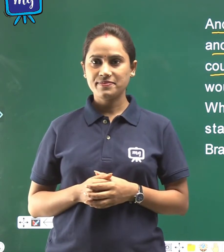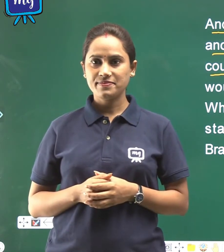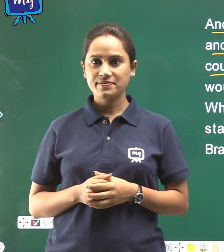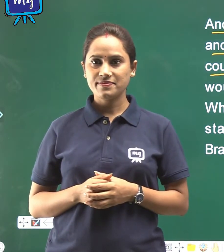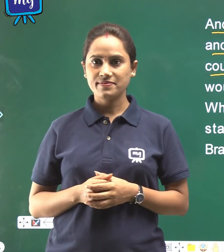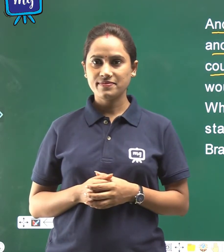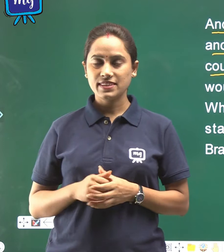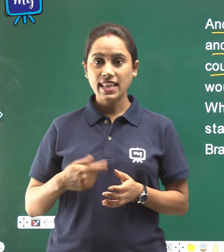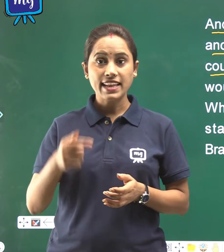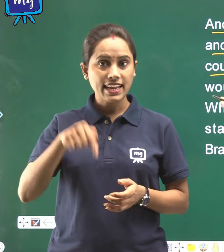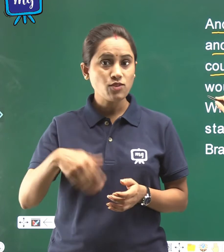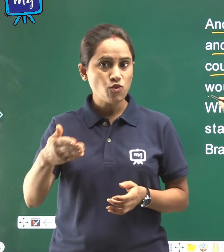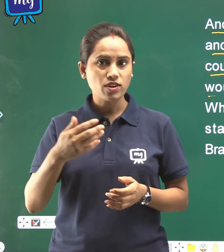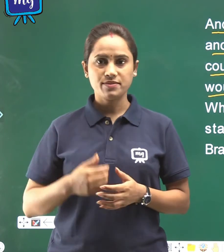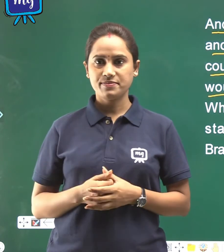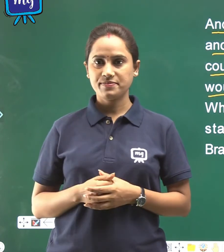that it would